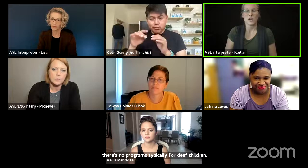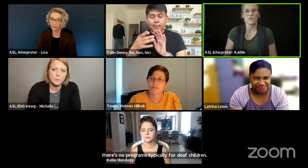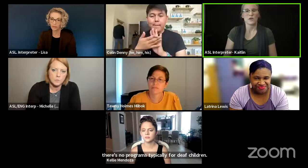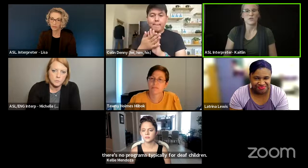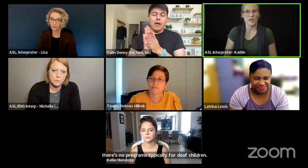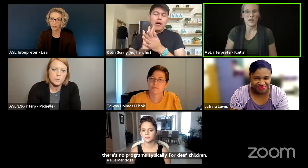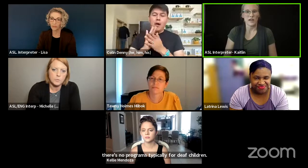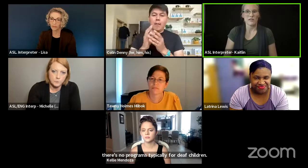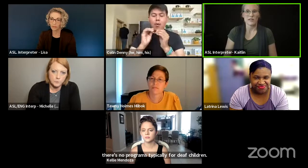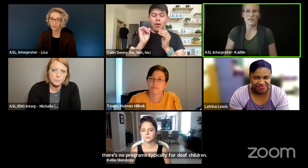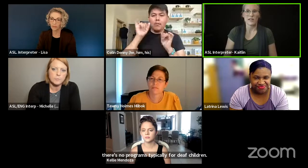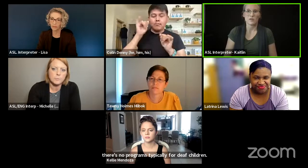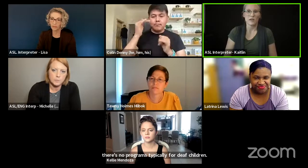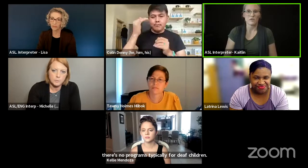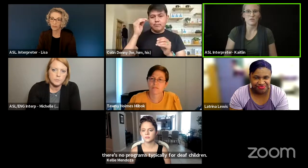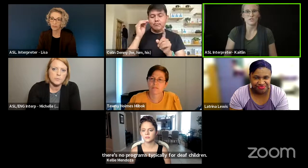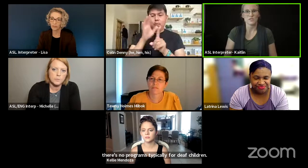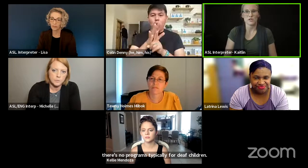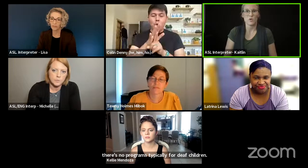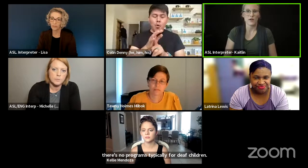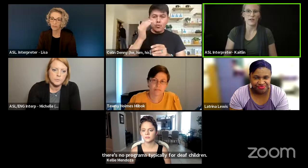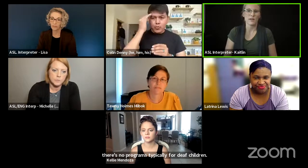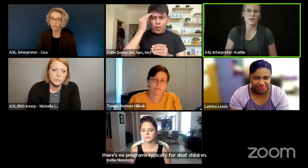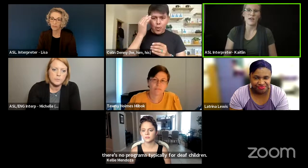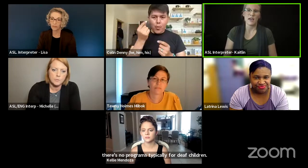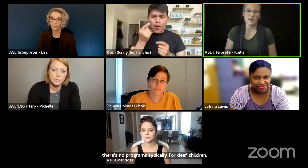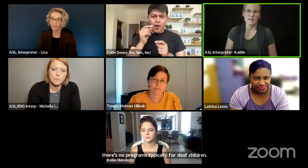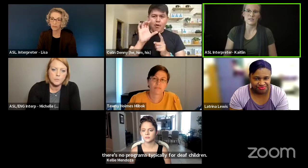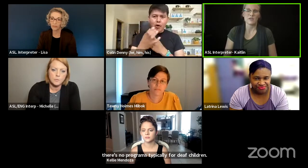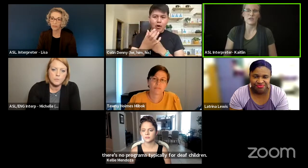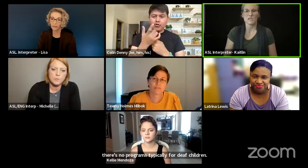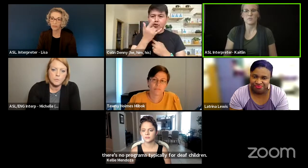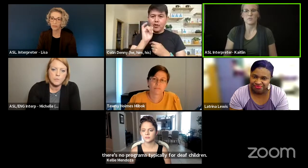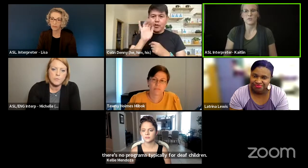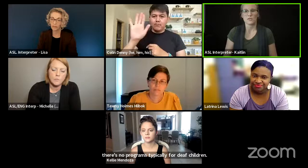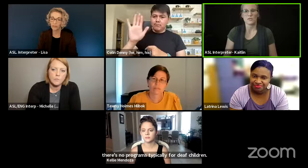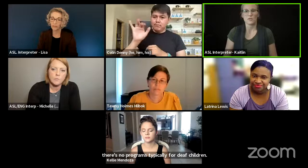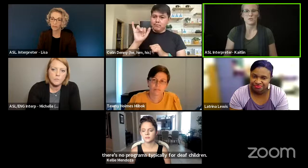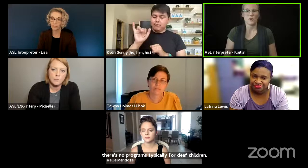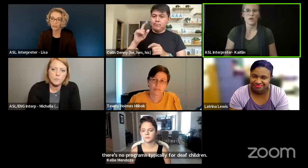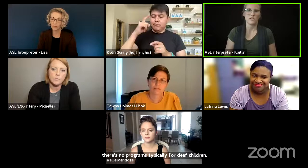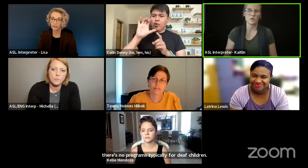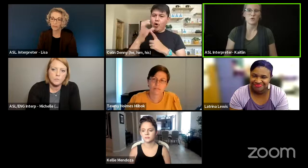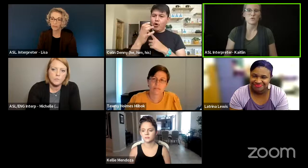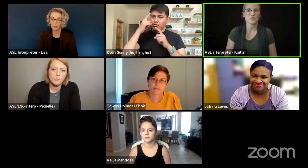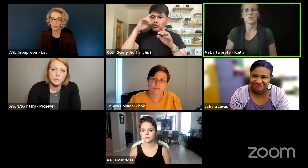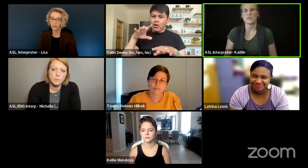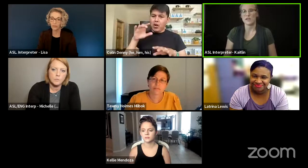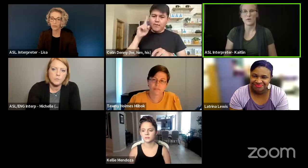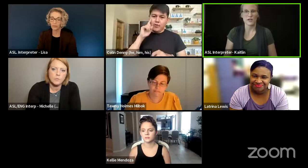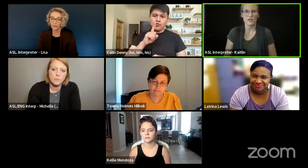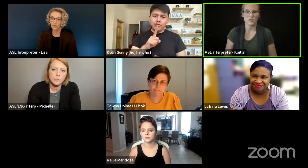was 12 and a half. And that's when I really started acquiring ASL, and I was exposed to the